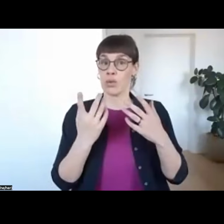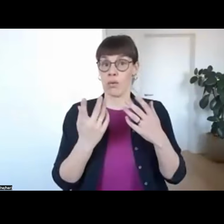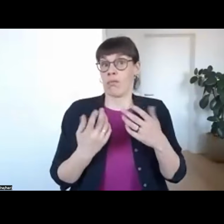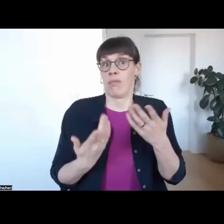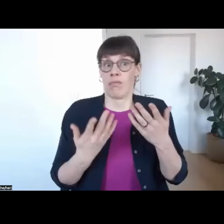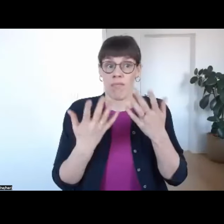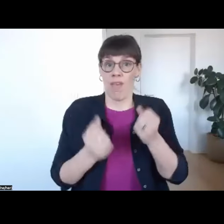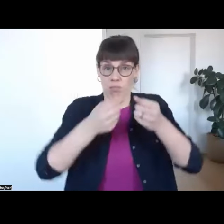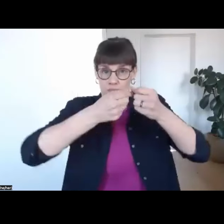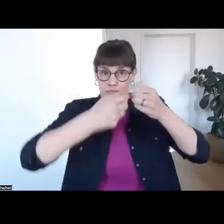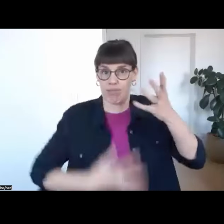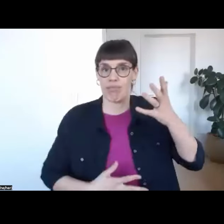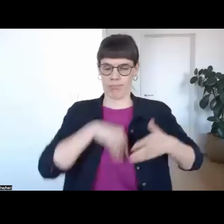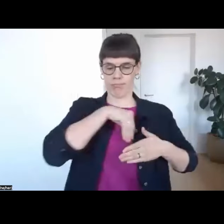hearing.